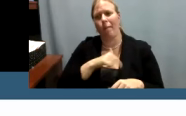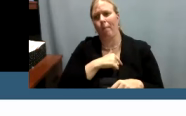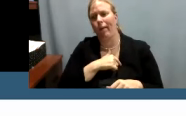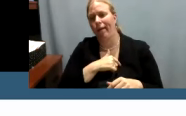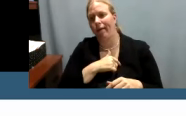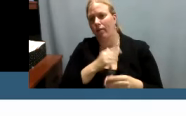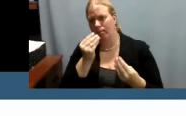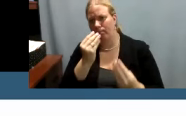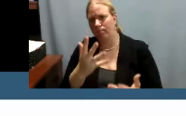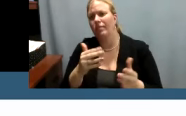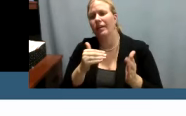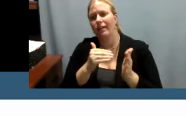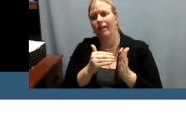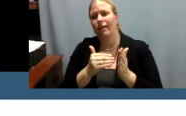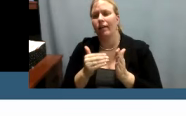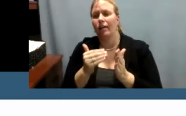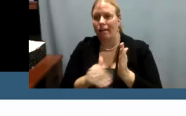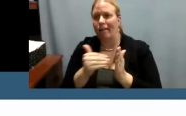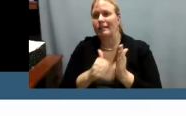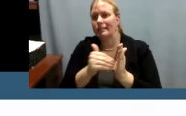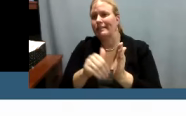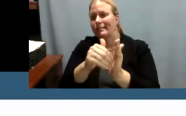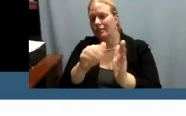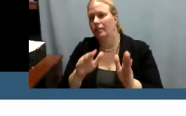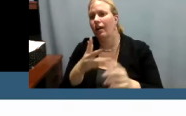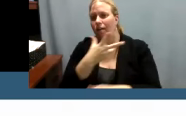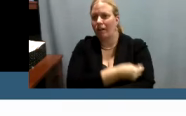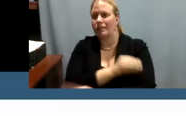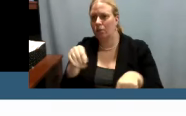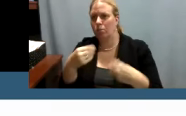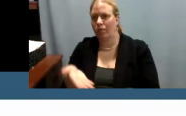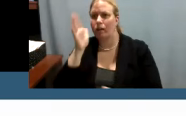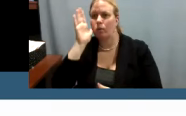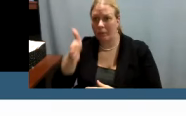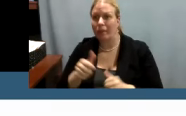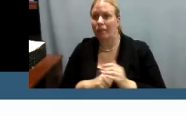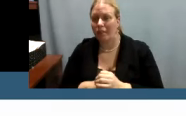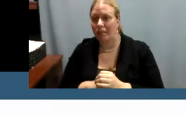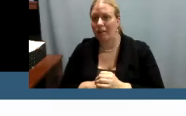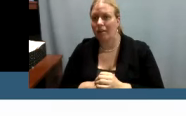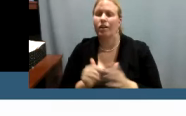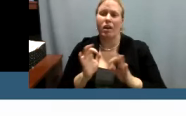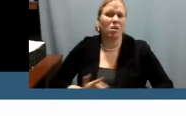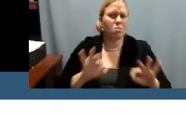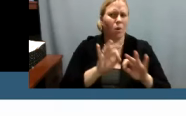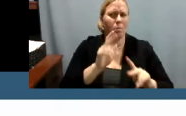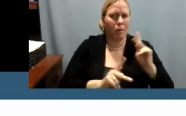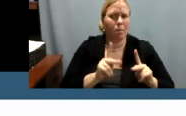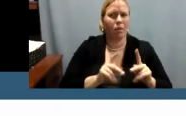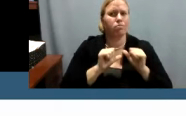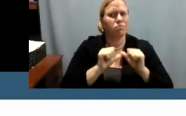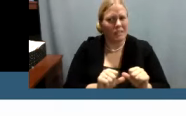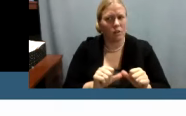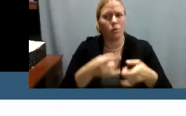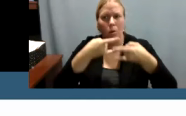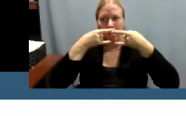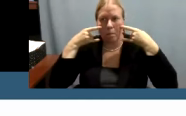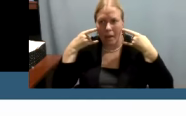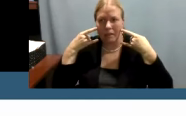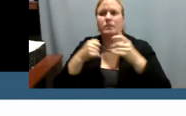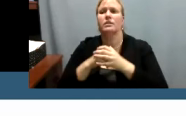vaccine that we will be providing but we want to be sure that people are aware to be vigilant on wearing a mask staying